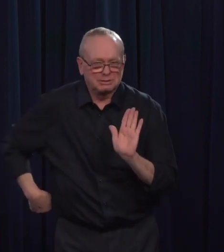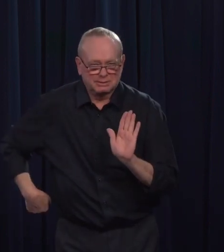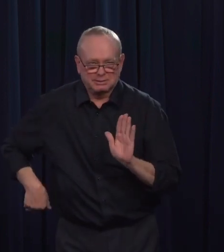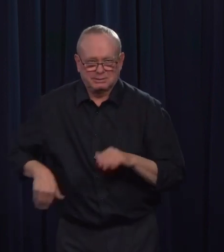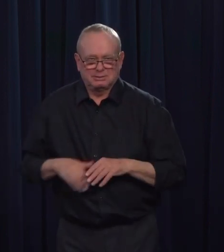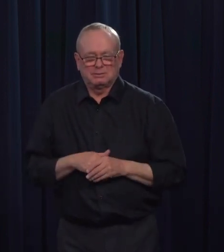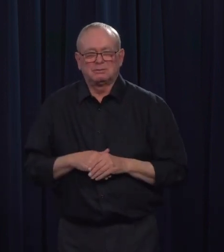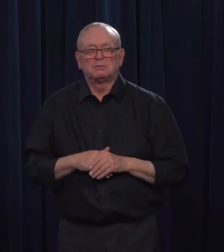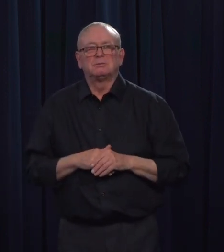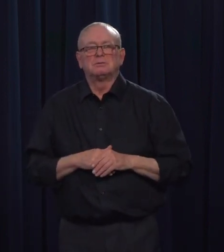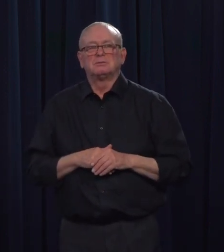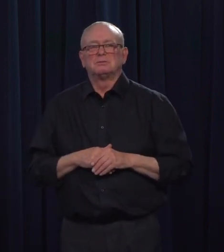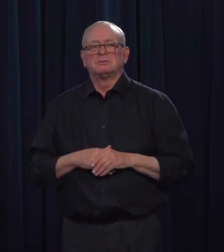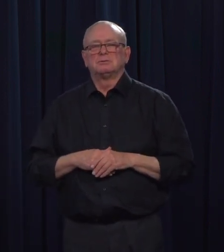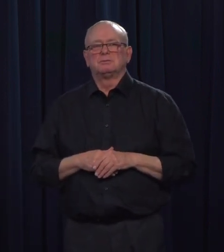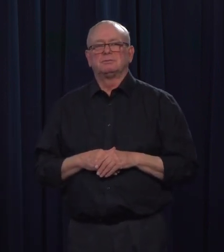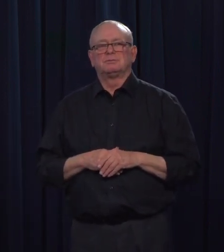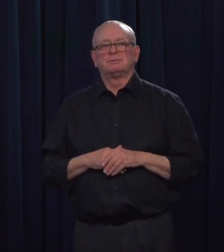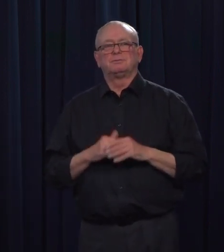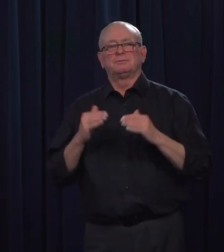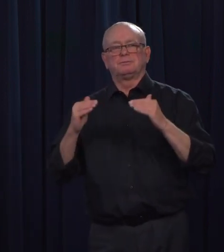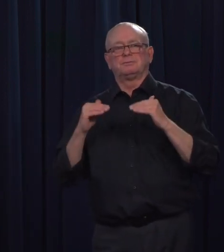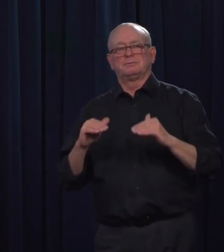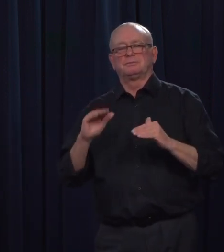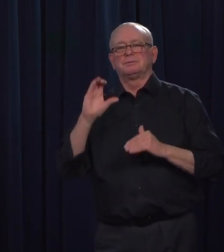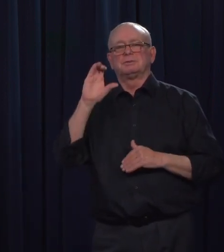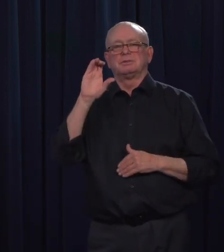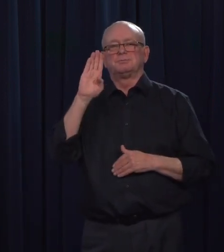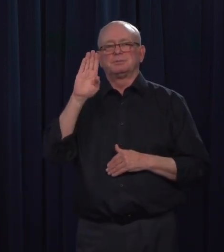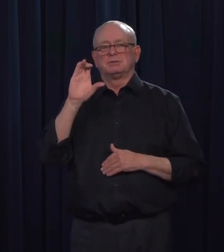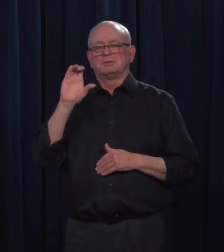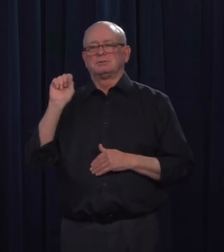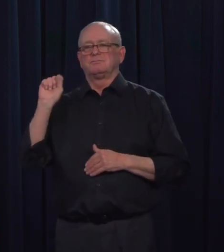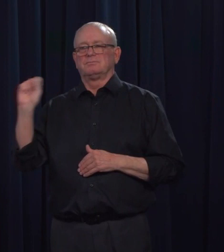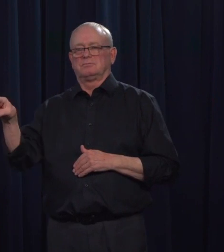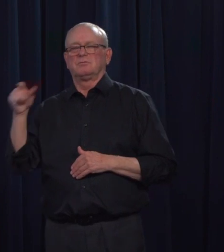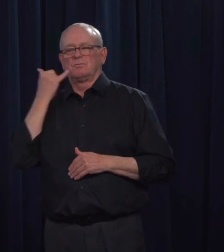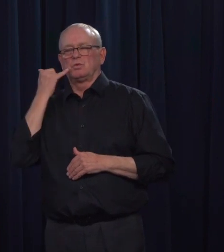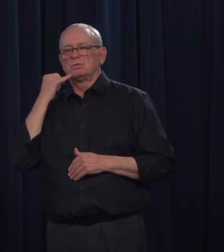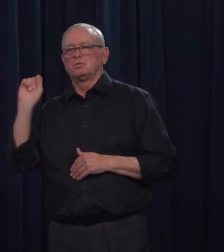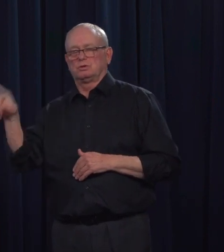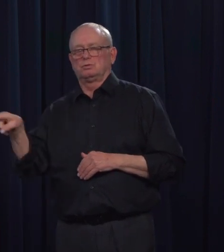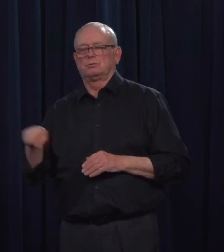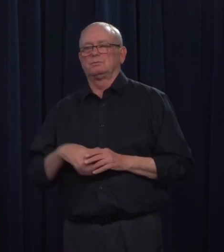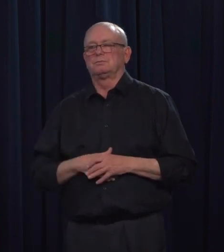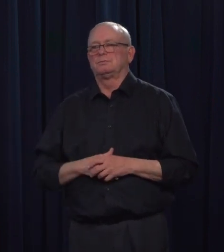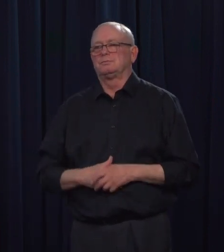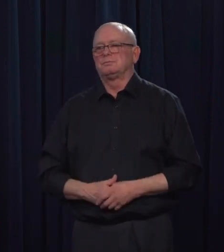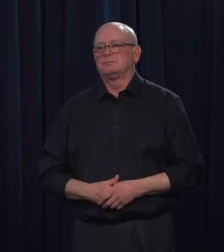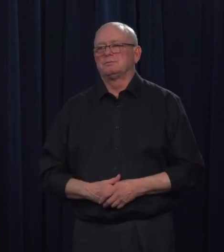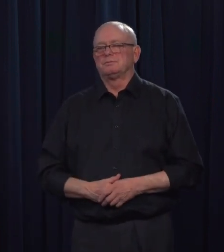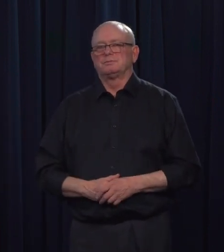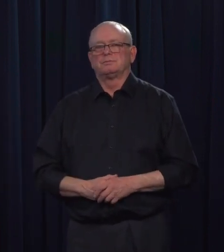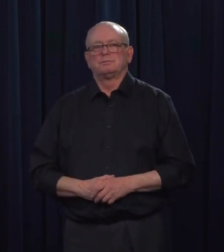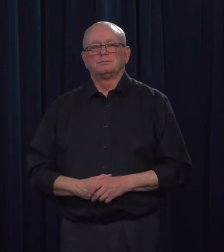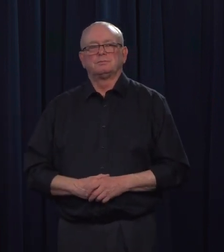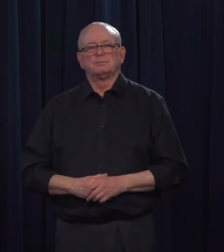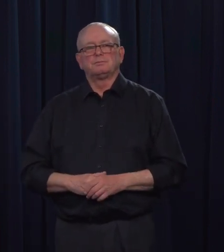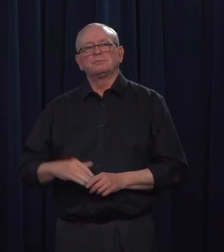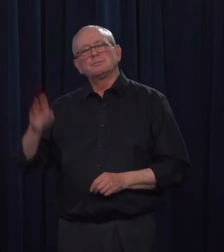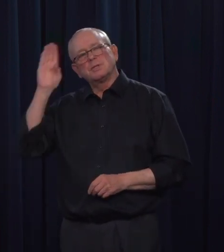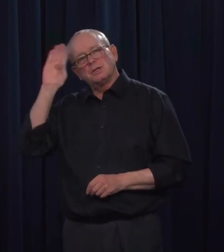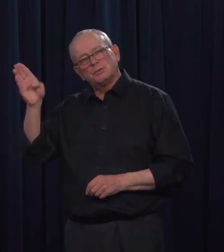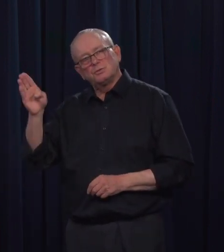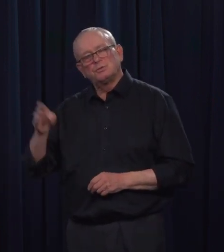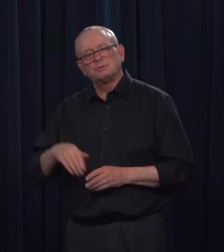Rafi Bouchikanian with CBC. Go ahead, Rafi. Hi, Dr. Hinshaw. I don't know if you're familiar